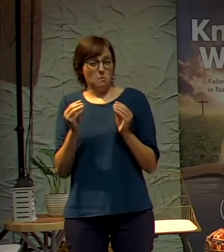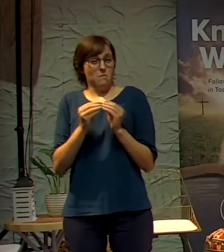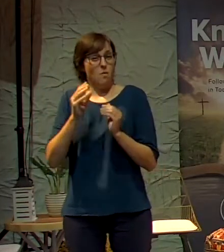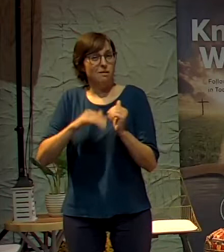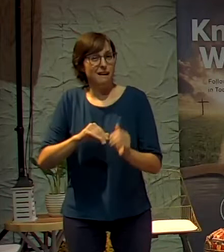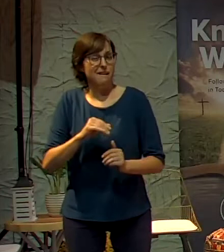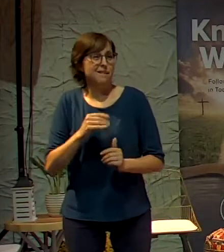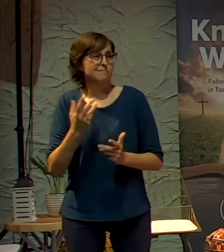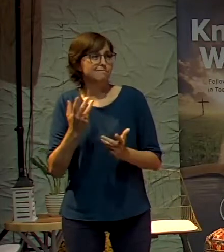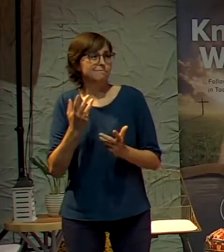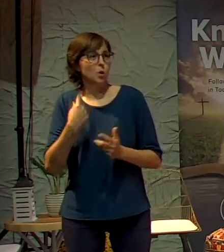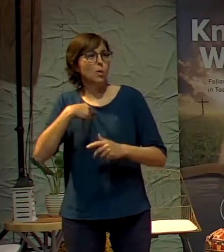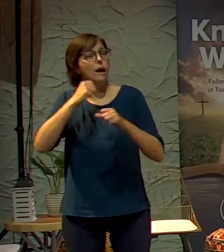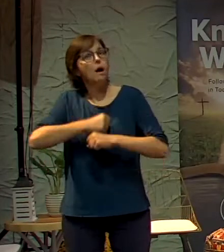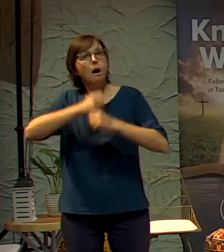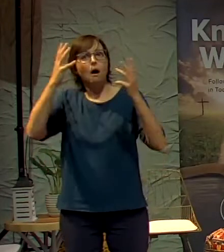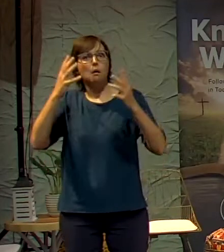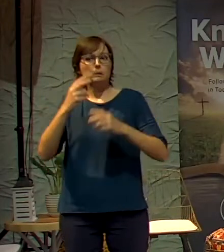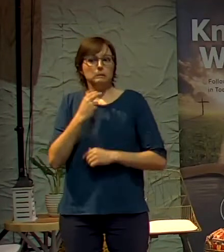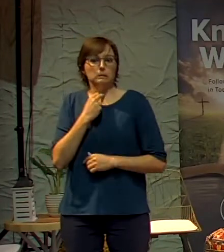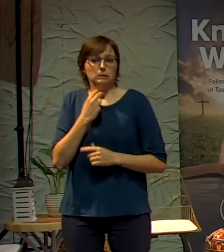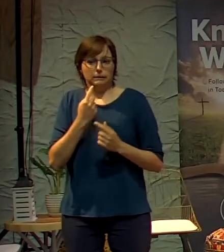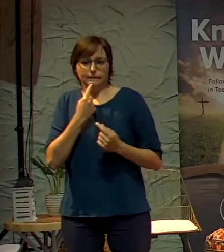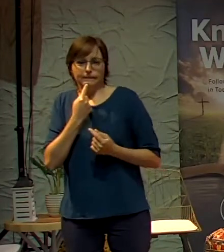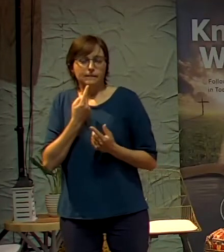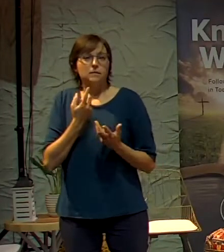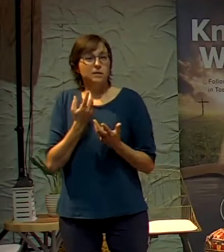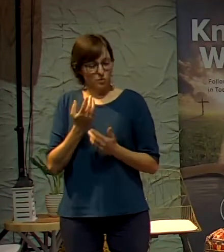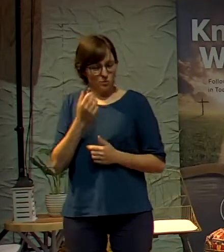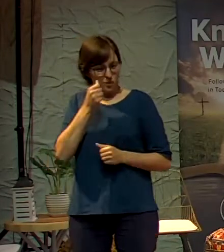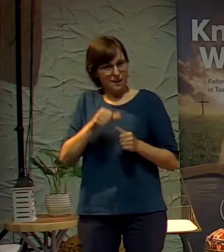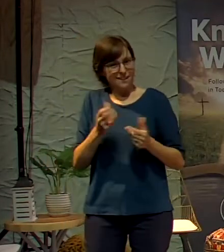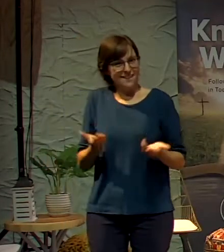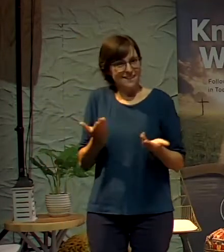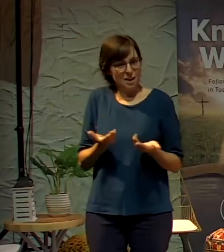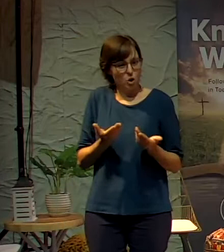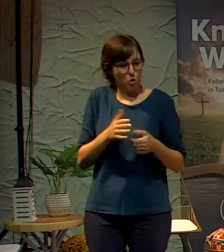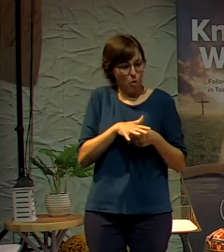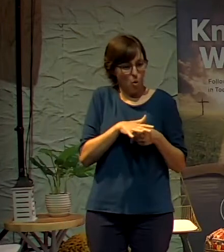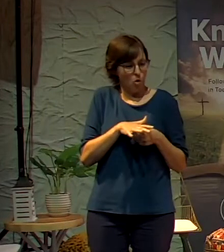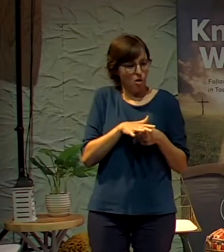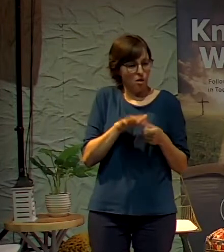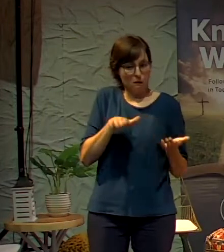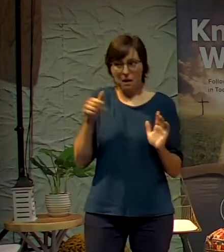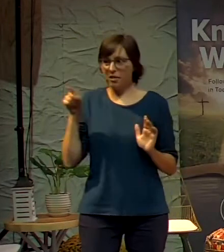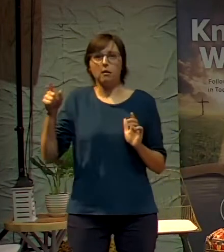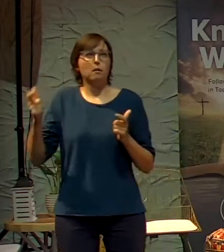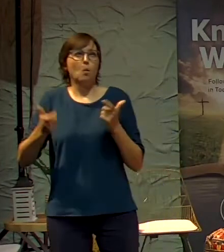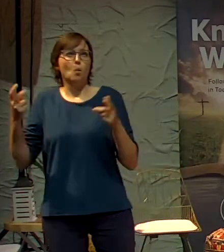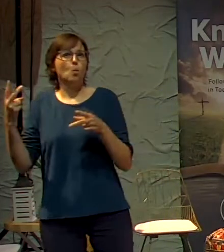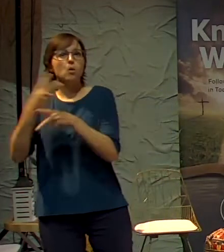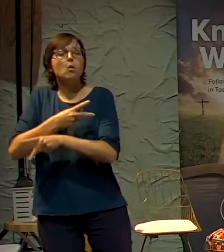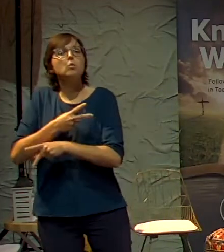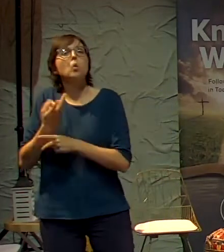we imagine, because the tension that we have here locally doesn't even compare to the tension that they had there, right? They were under military